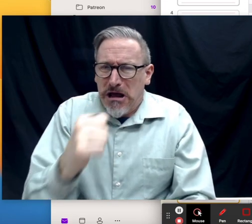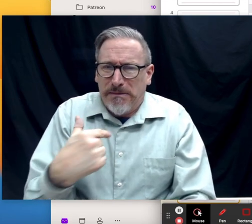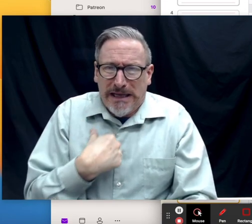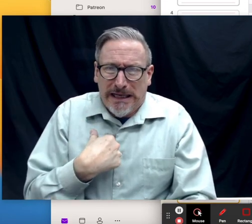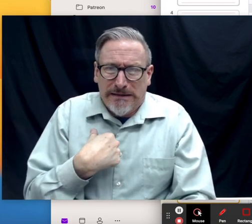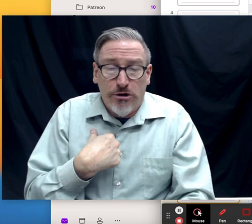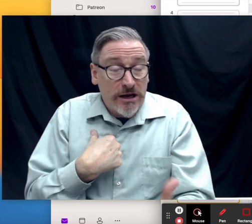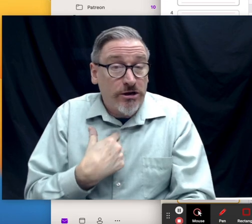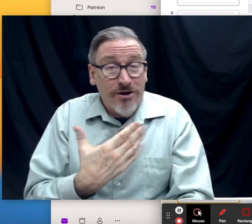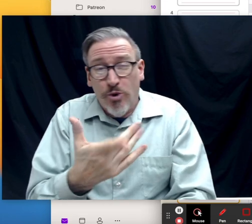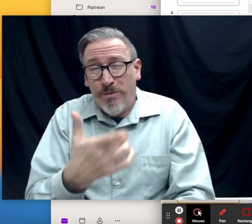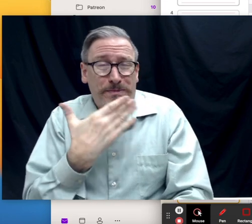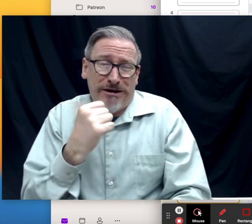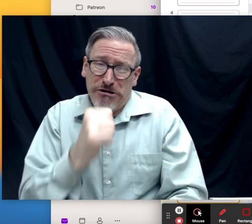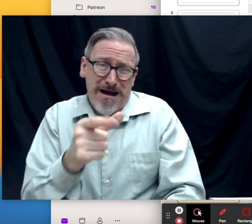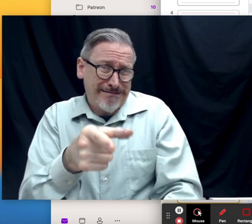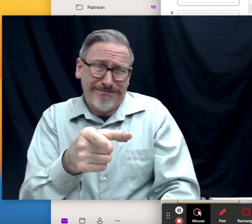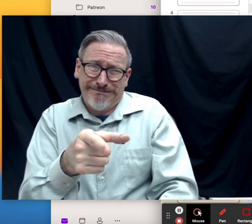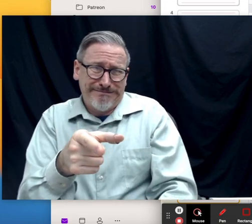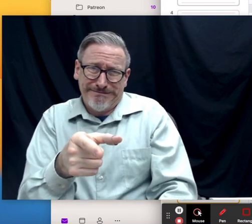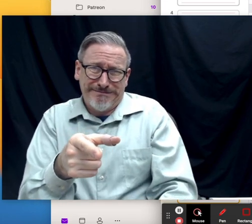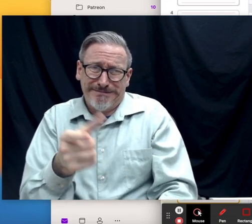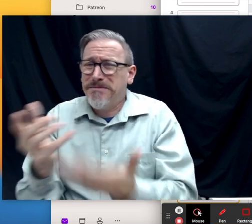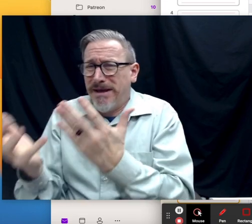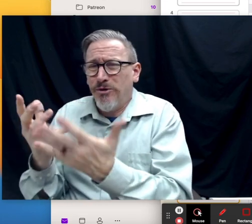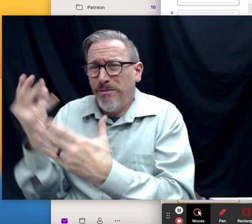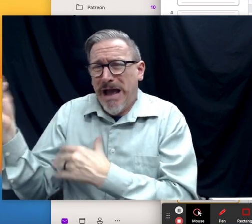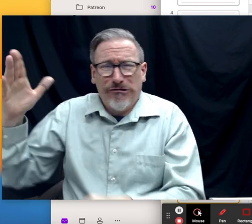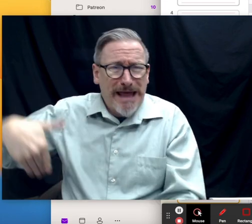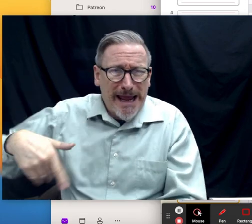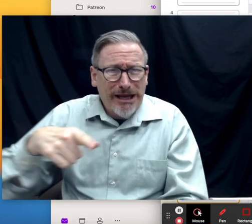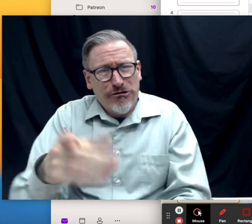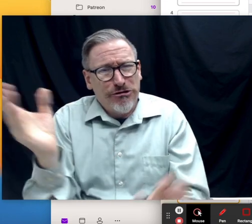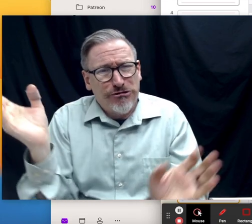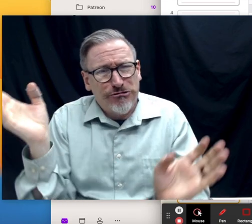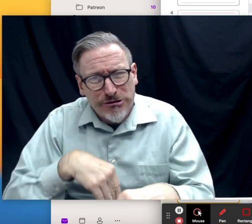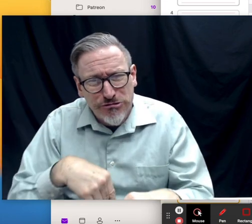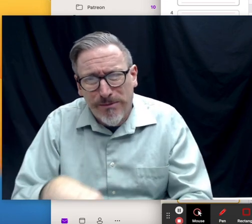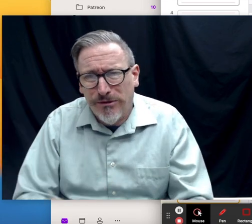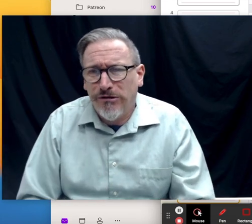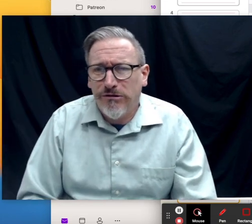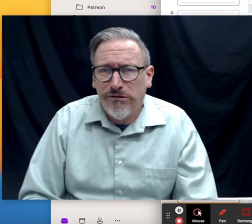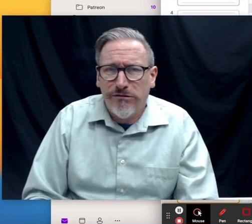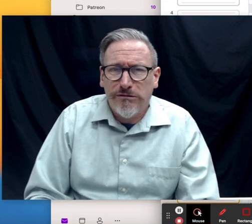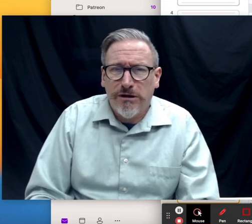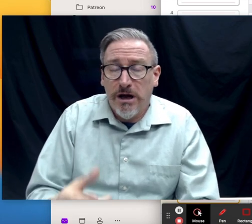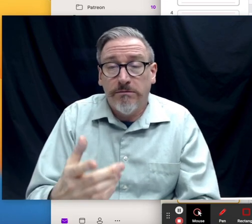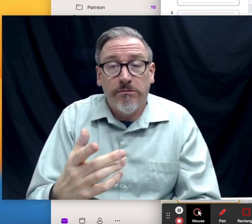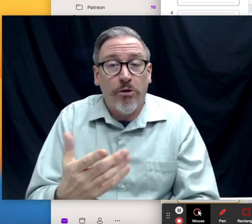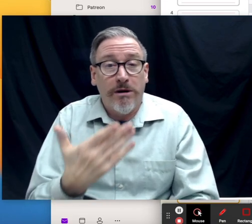Better not me. And you could, oh, better not. Maybe we'll be out late. You'll be in